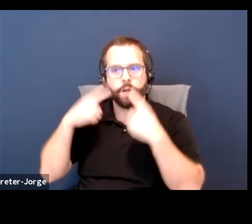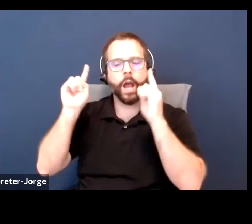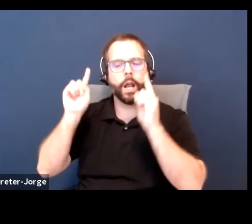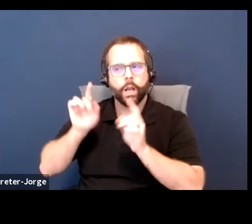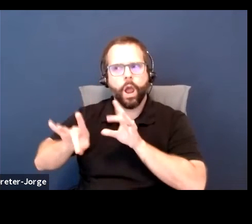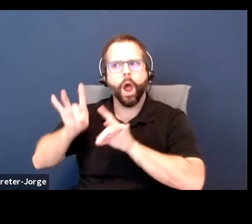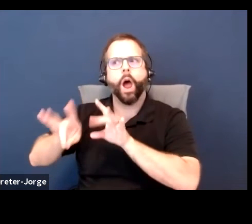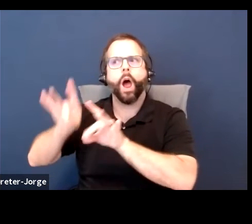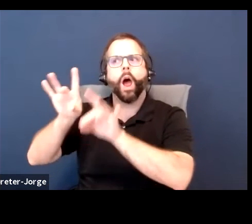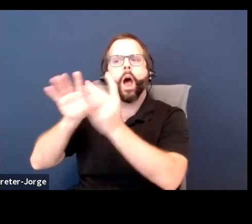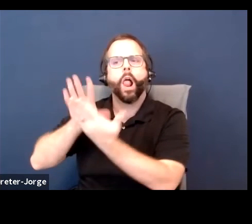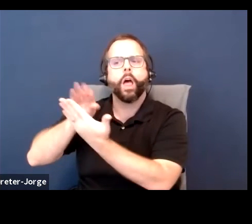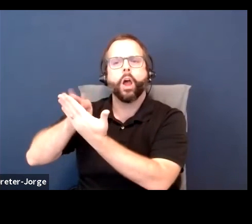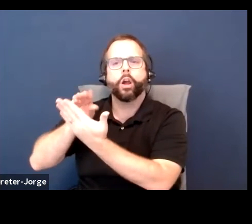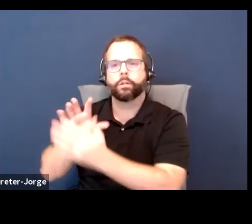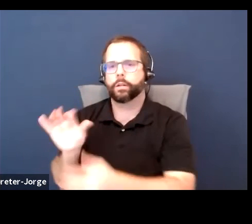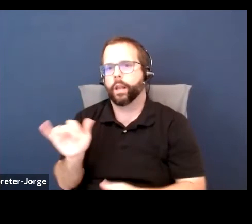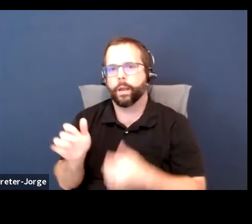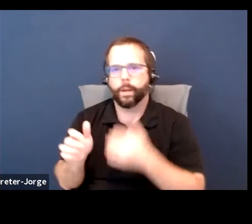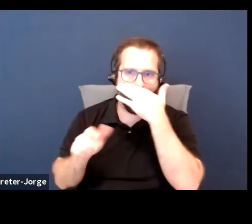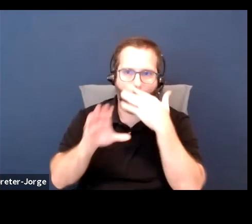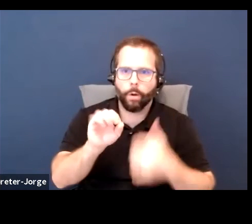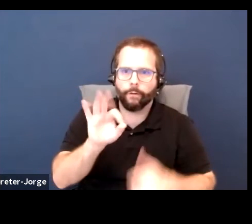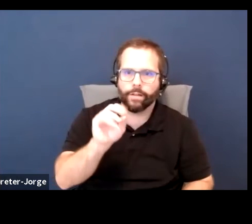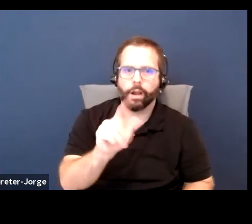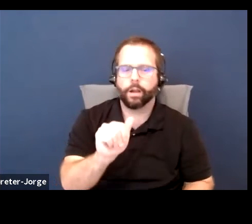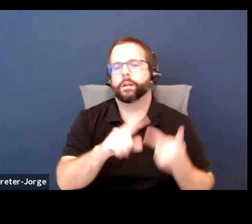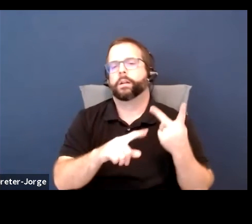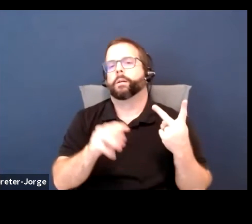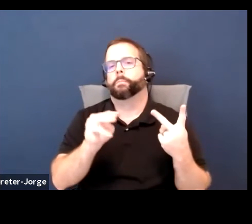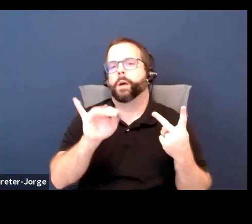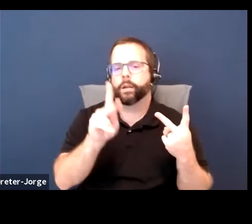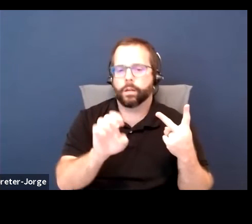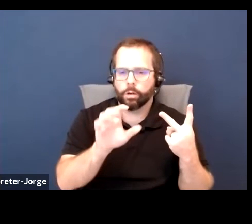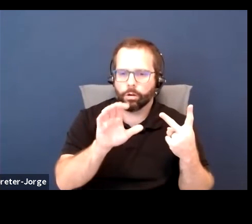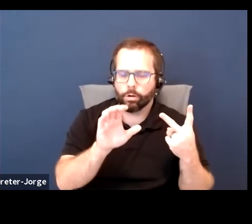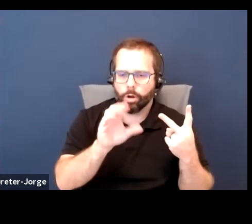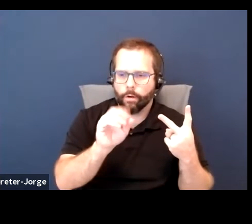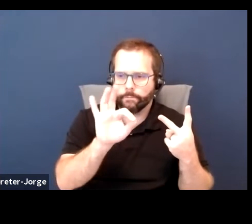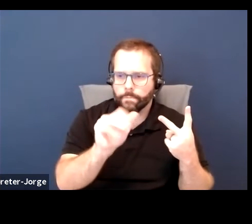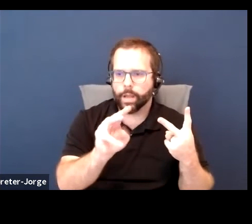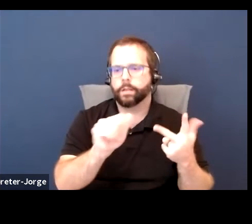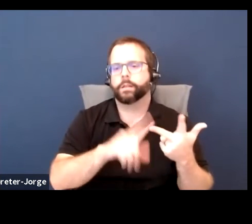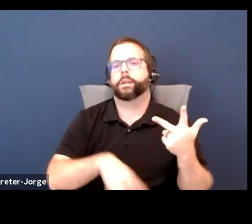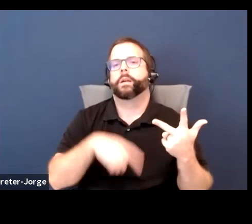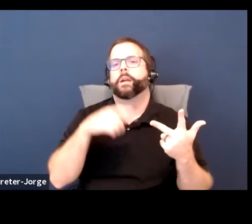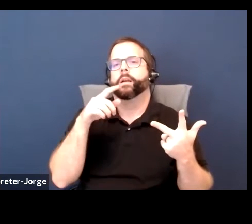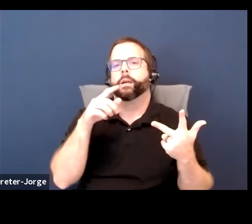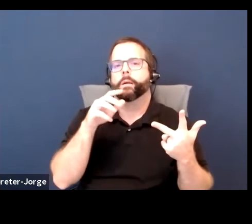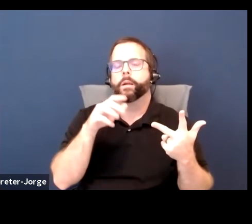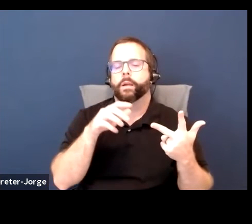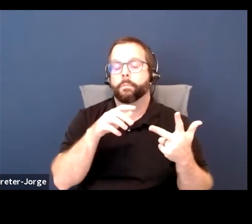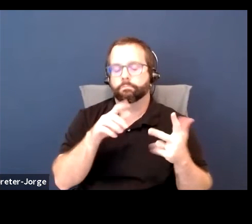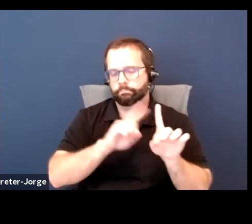like Bob Kafka, like Mike Oxford, Kelly Buckland, and many, many others on how